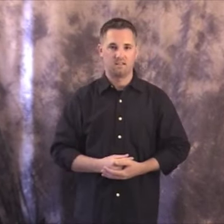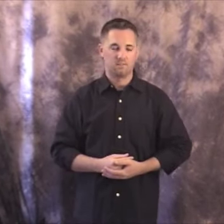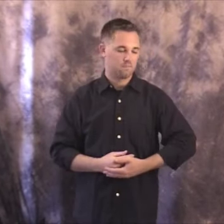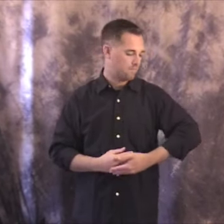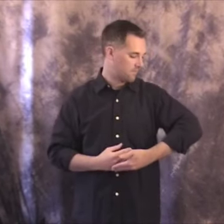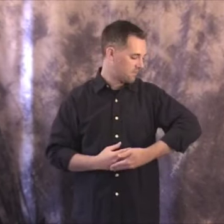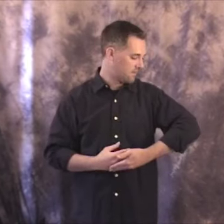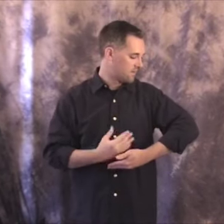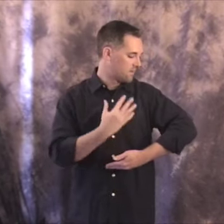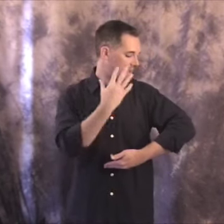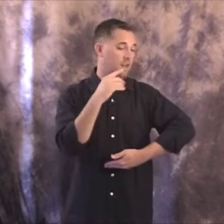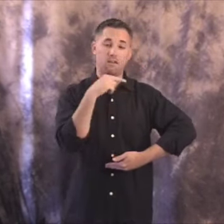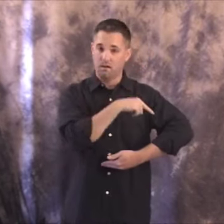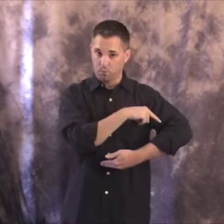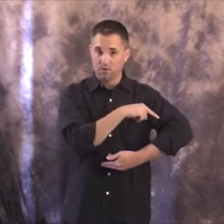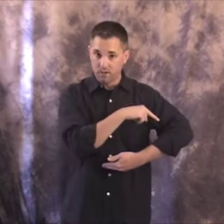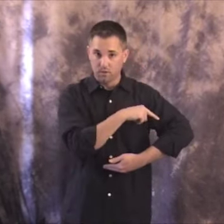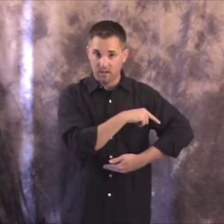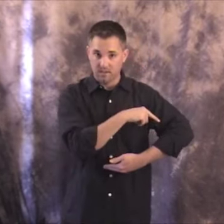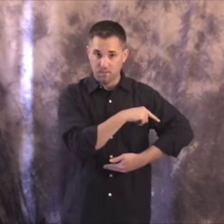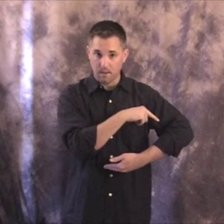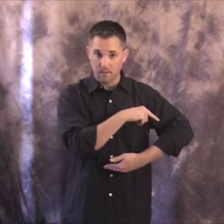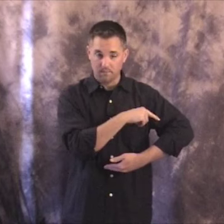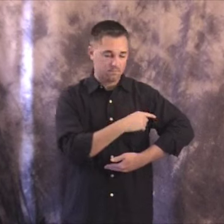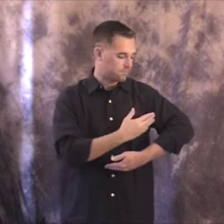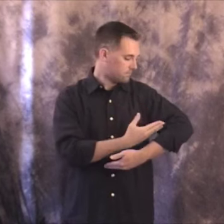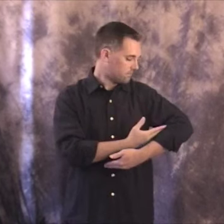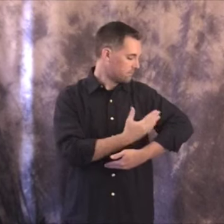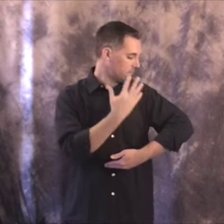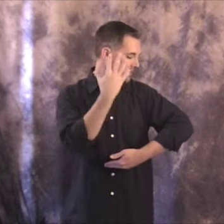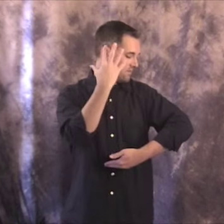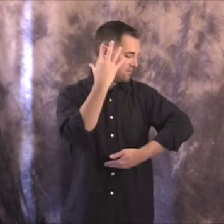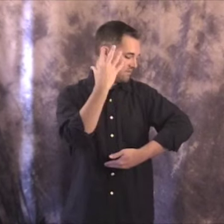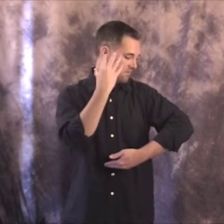this. And we're still looking at the baby.